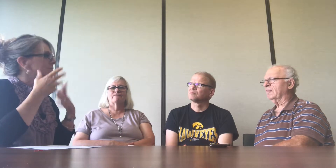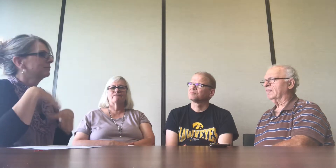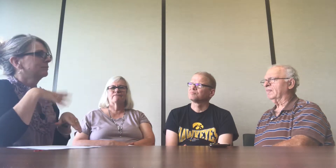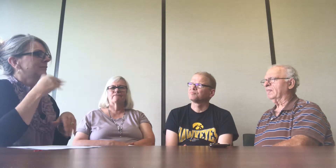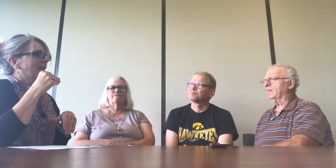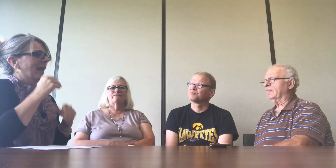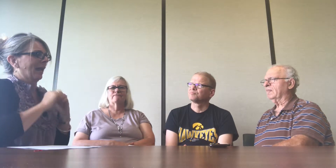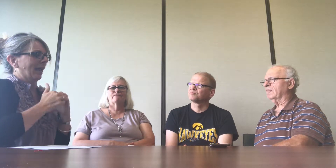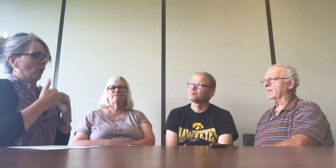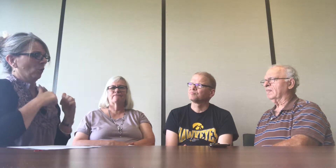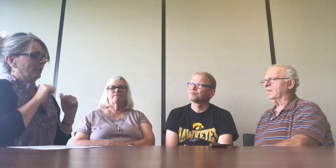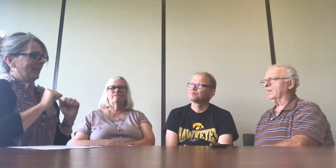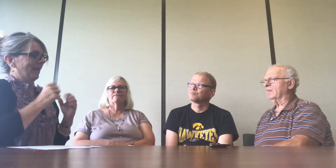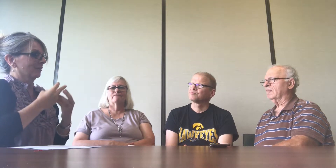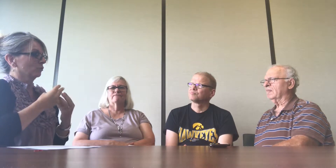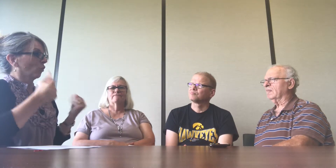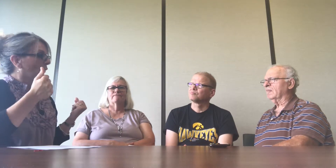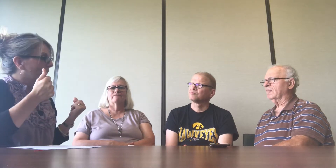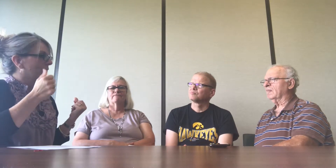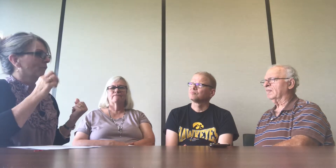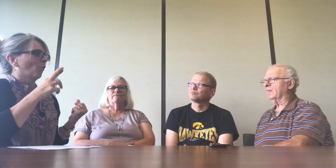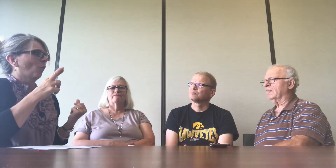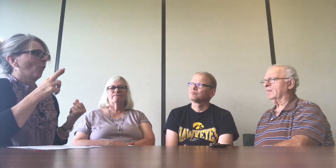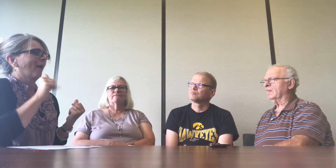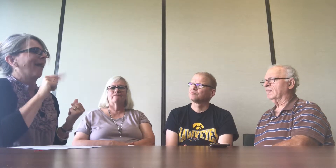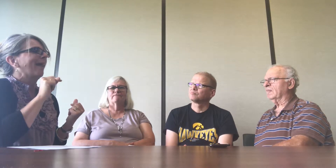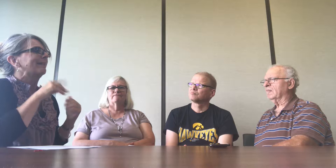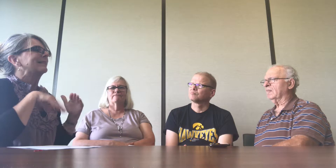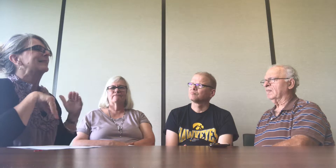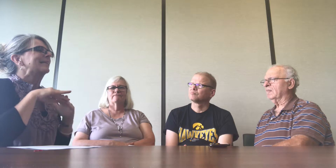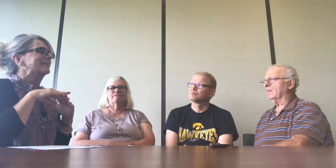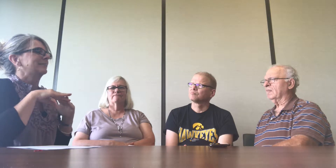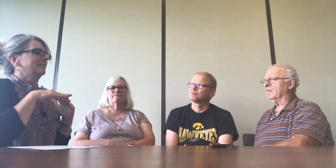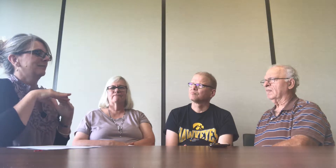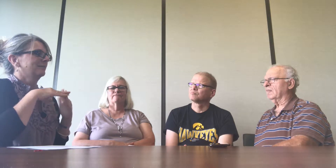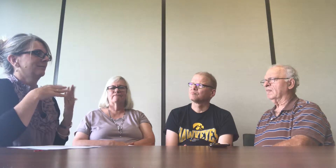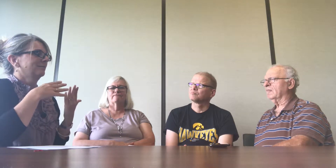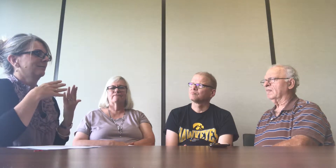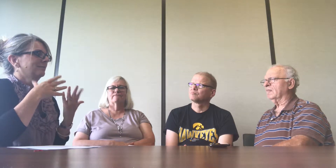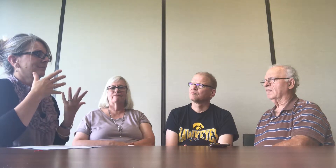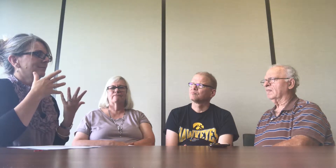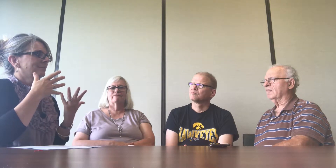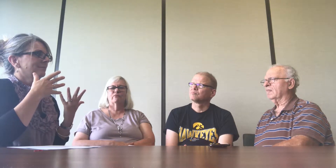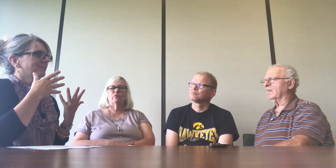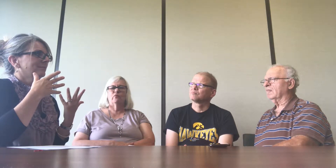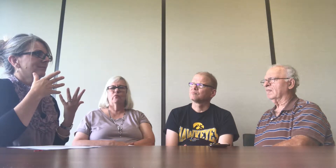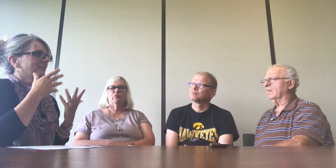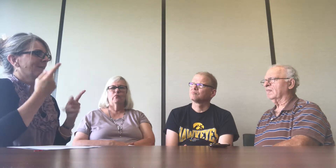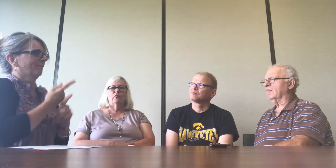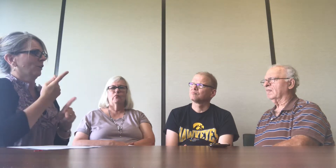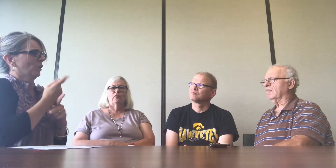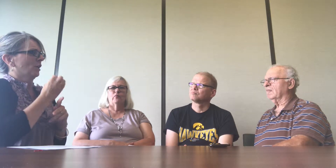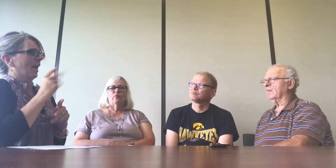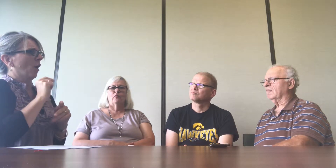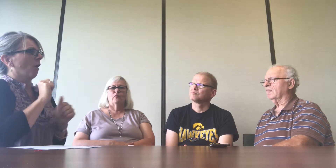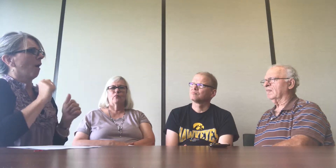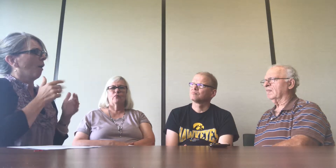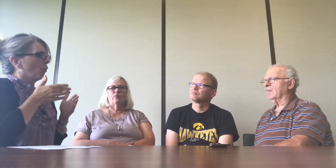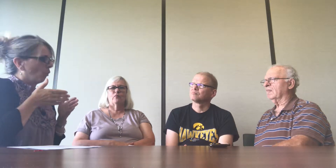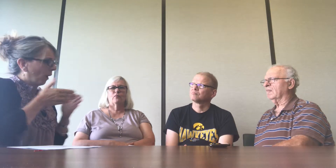figure out what we can do to raise awareness and what we can do to